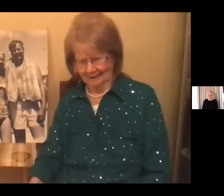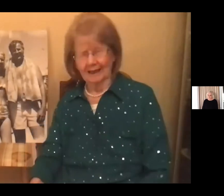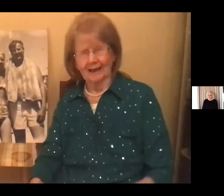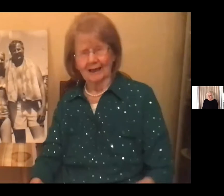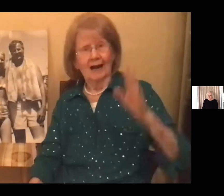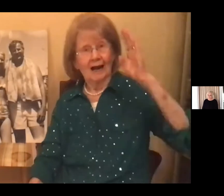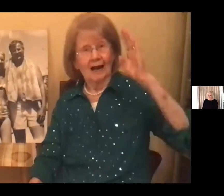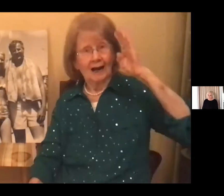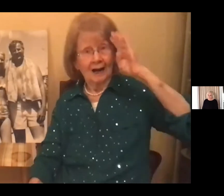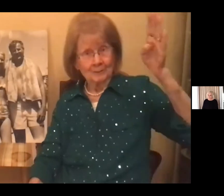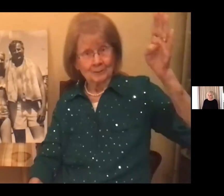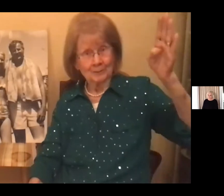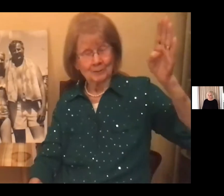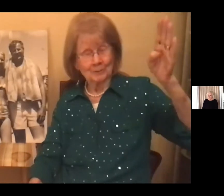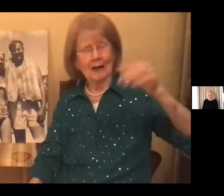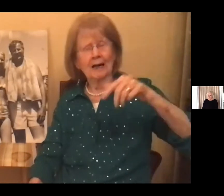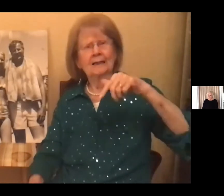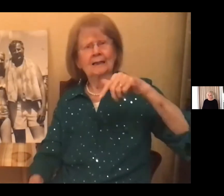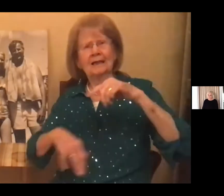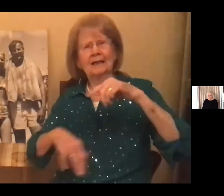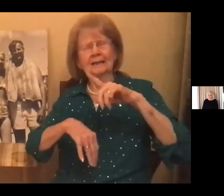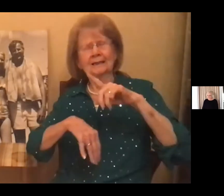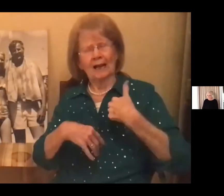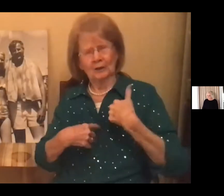my life with Dan. So,